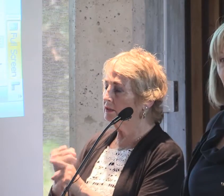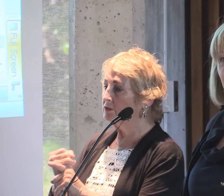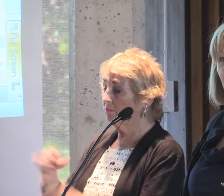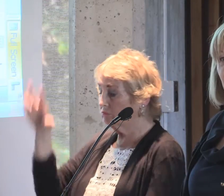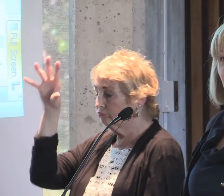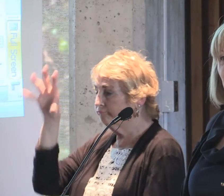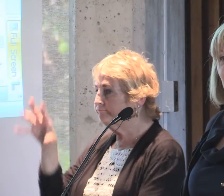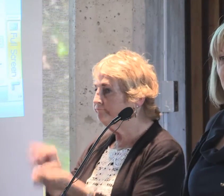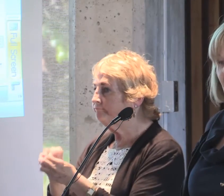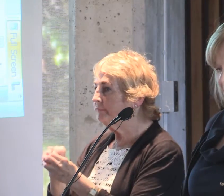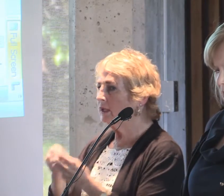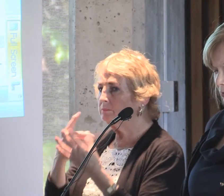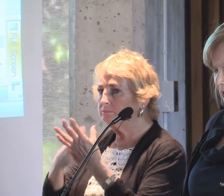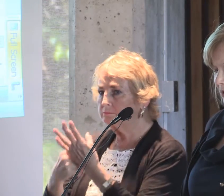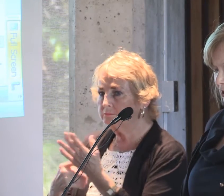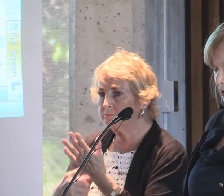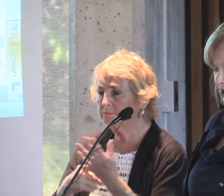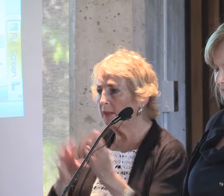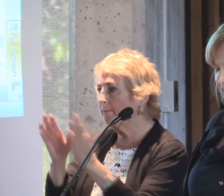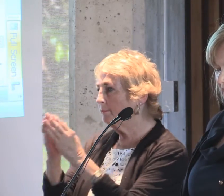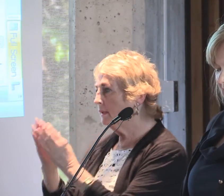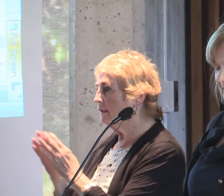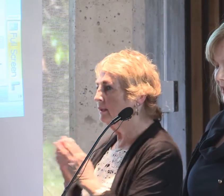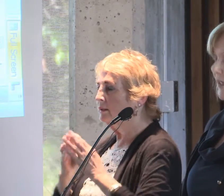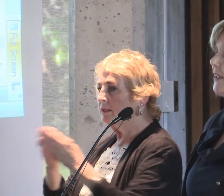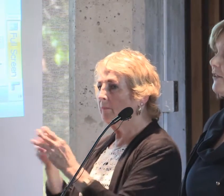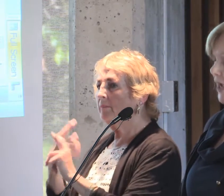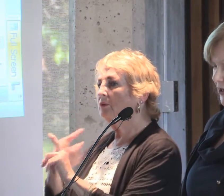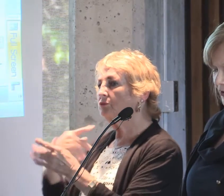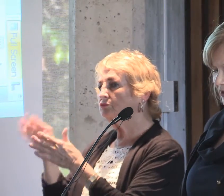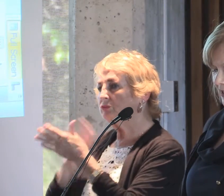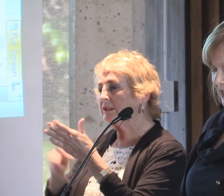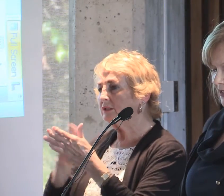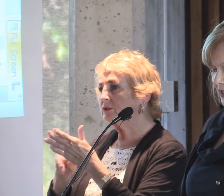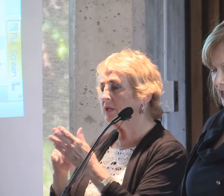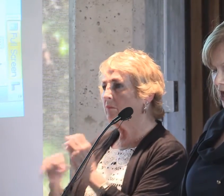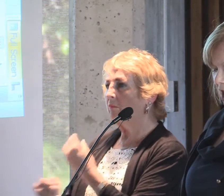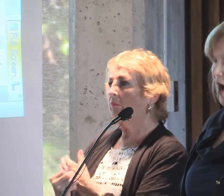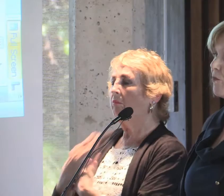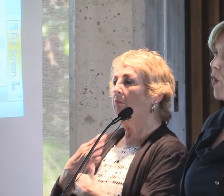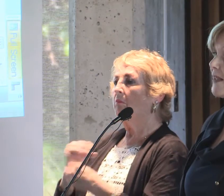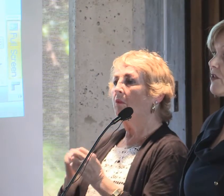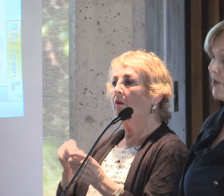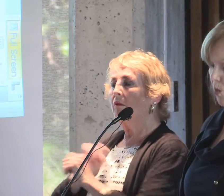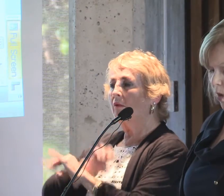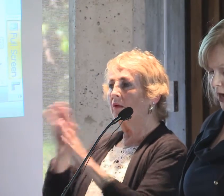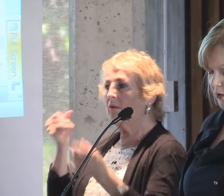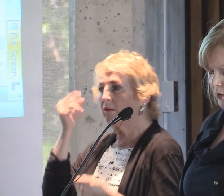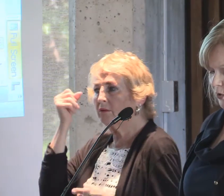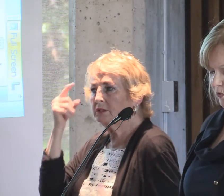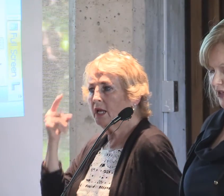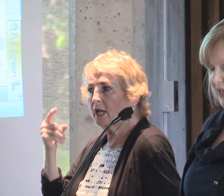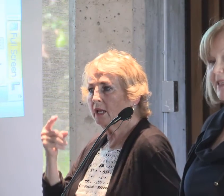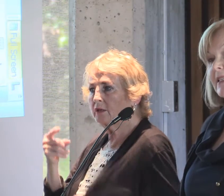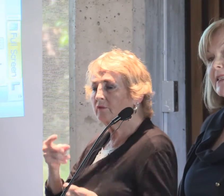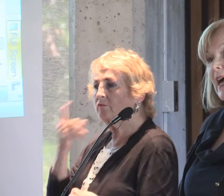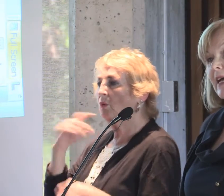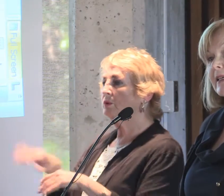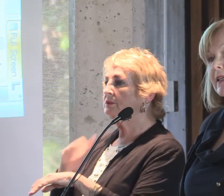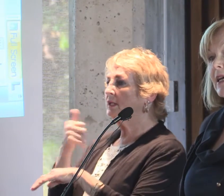these consultations and the research have given us a clear understanding of what's required to